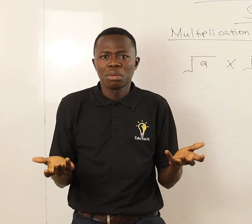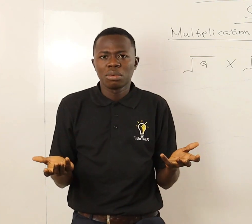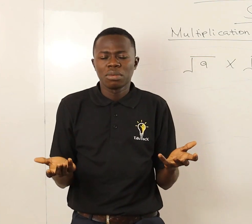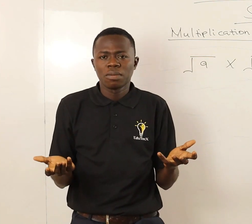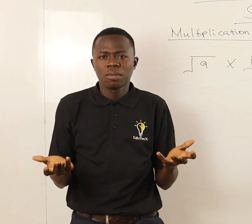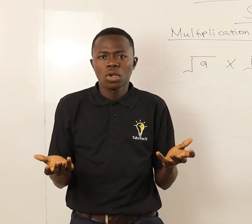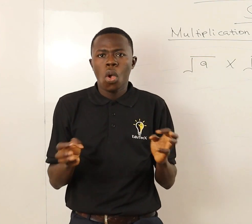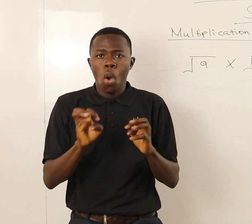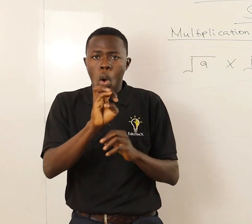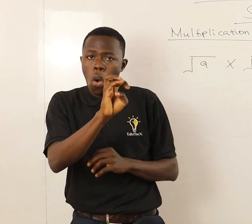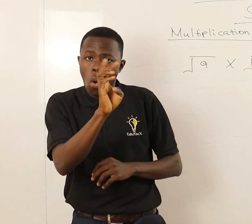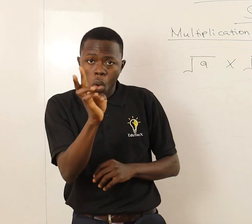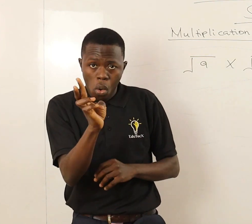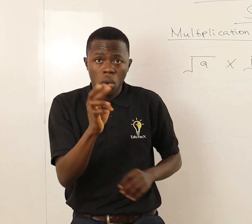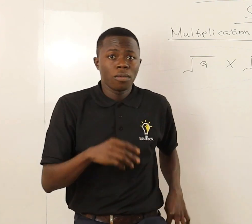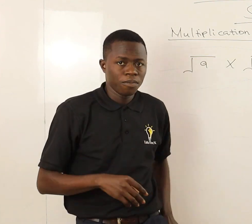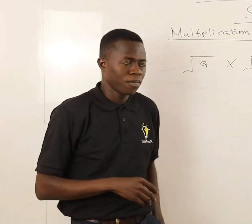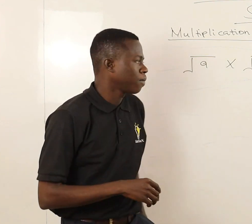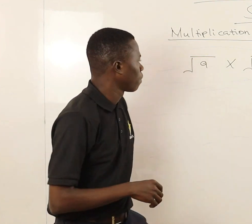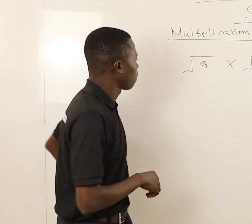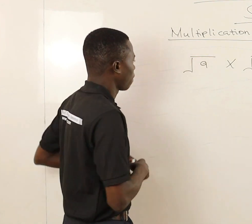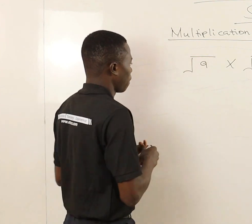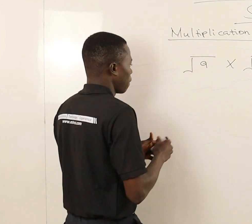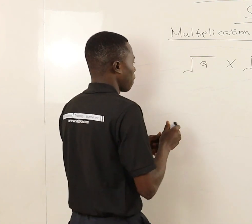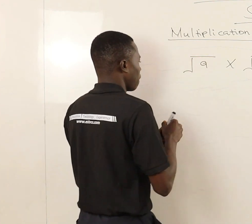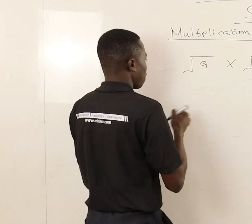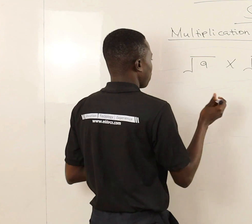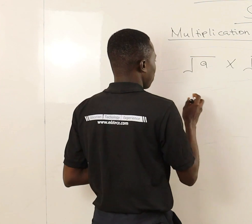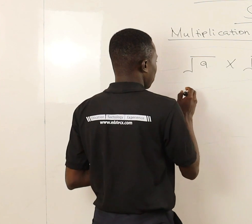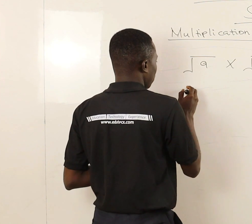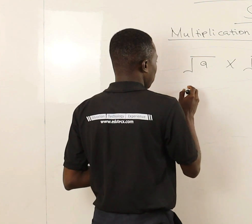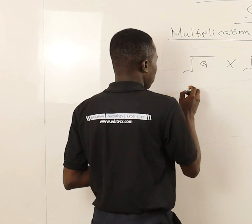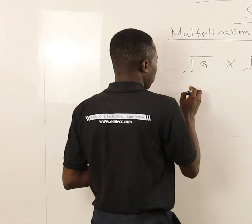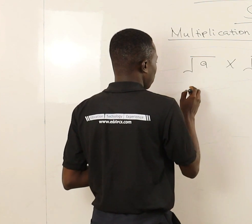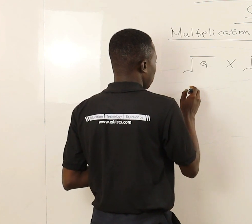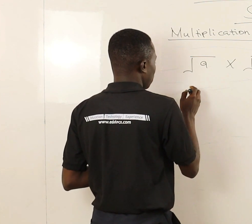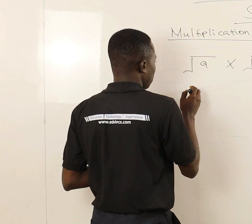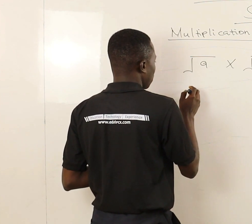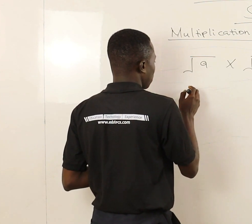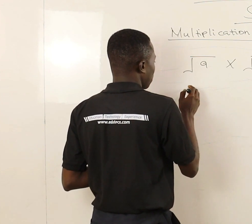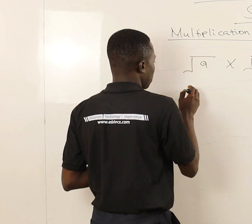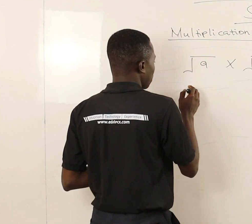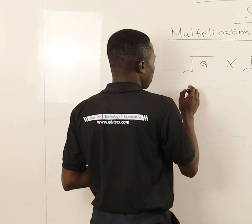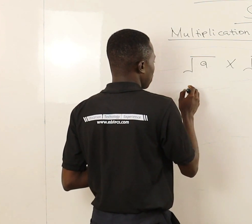Or you have another expression or multiplication expression like